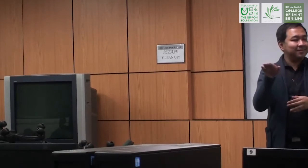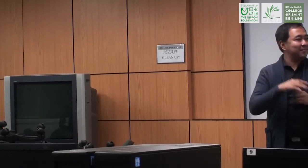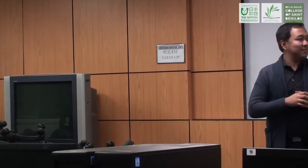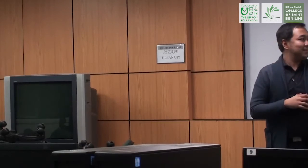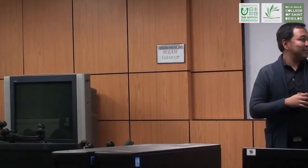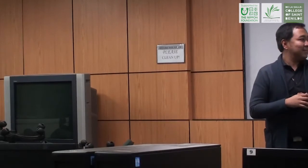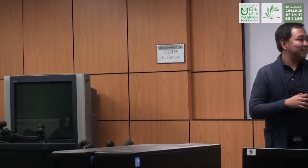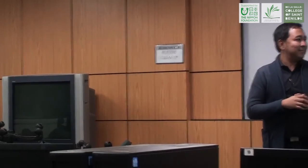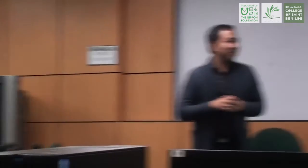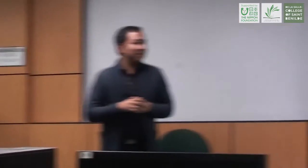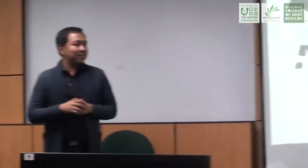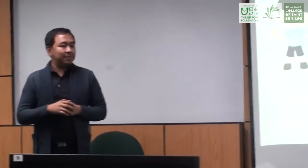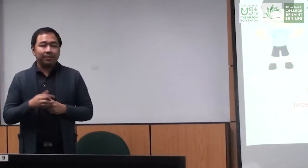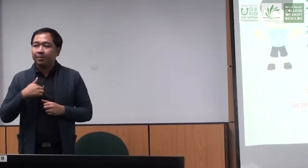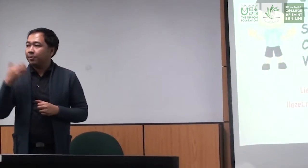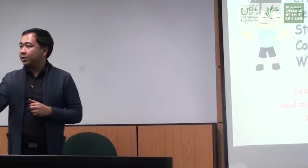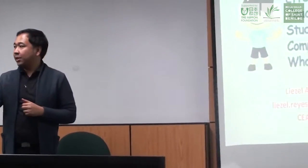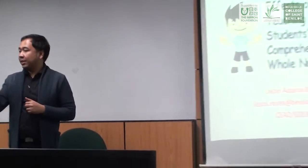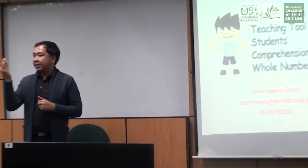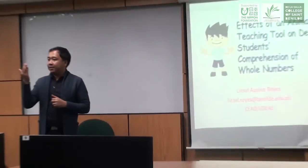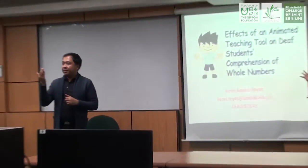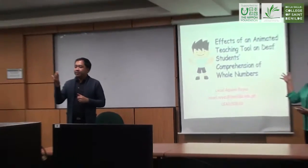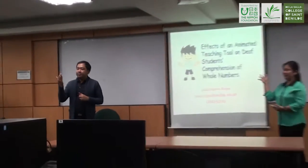Okay, I'm here to present my